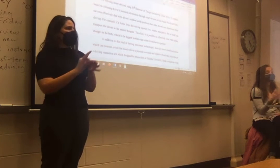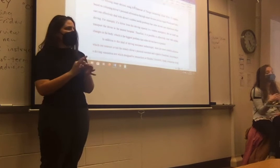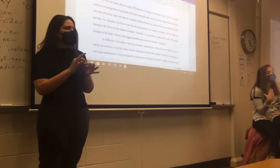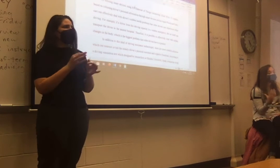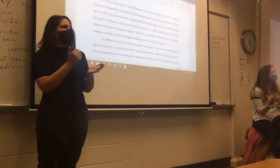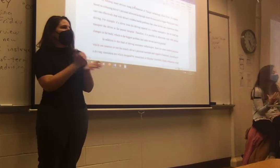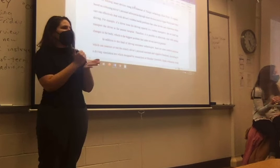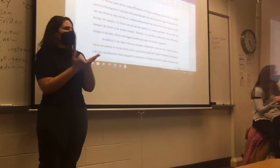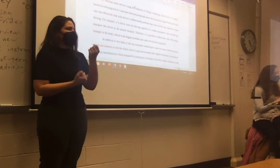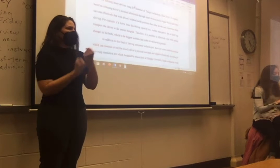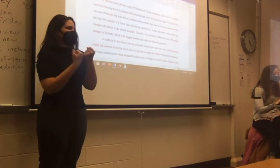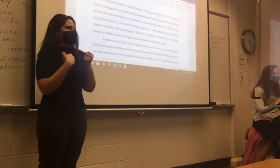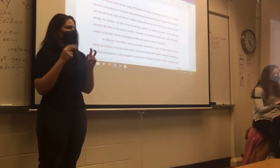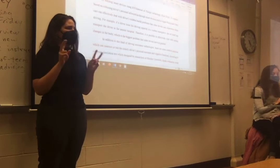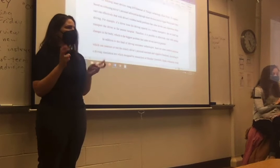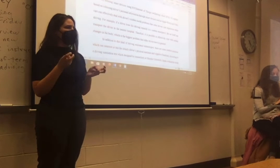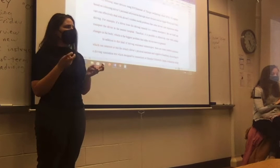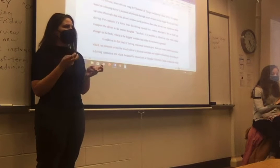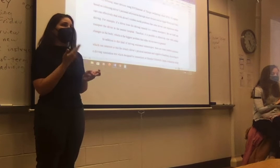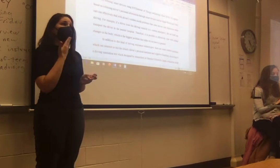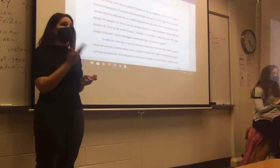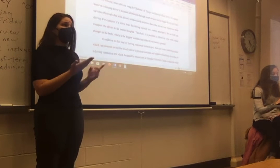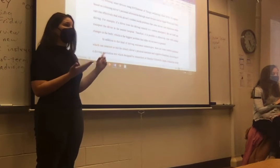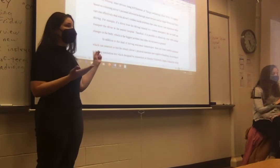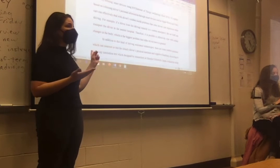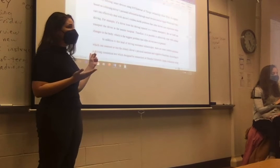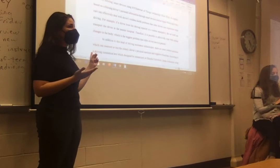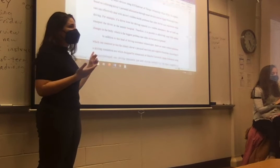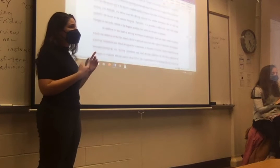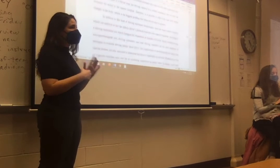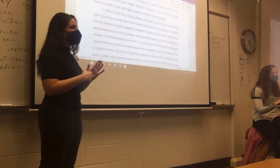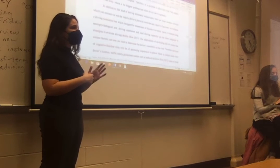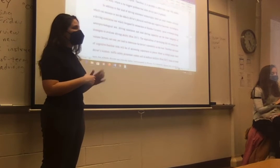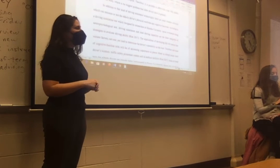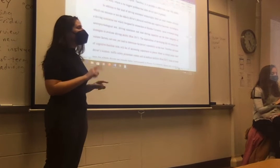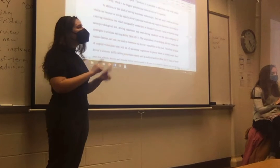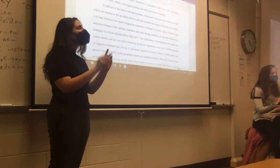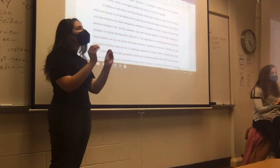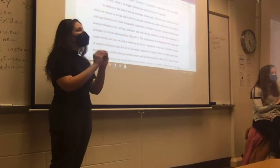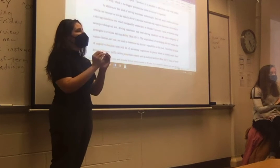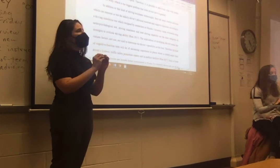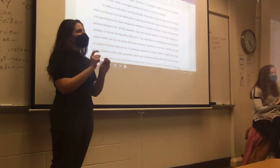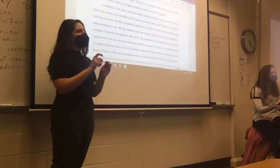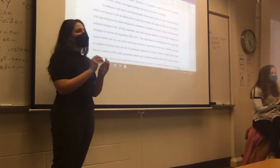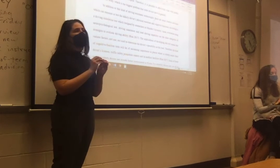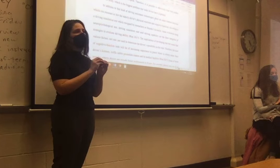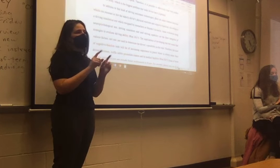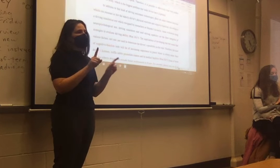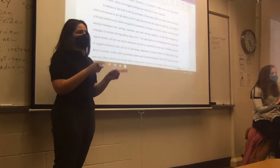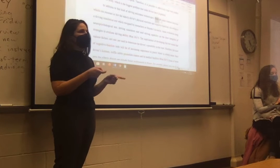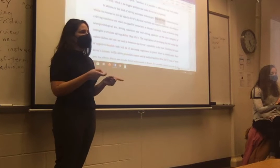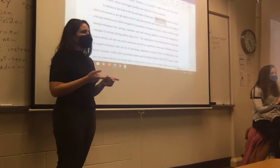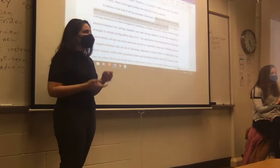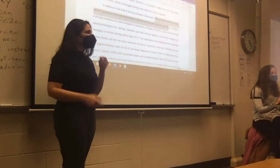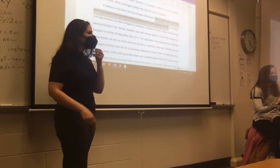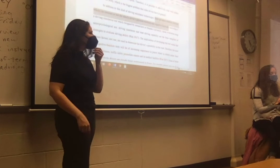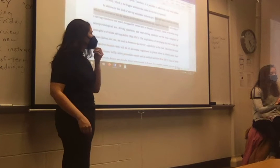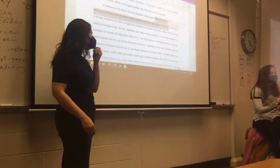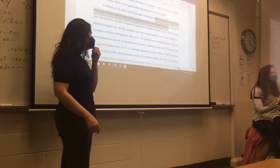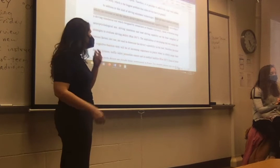topic that he introduced. Okay? Then we have the next topic, right? The writer tells us the